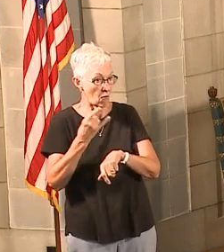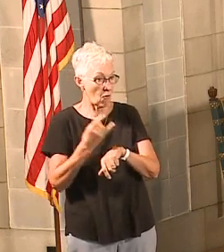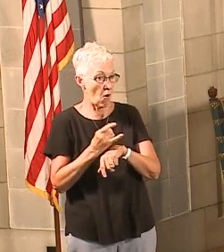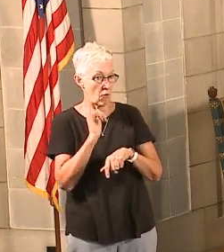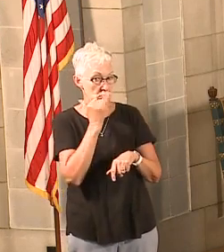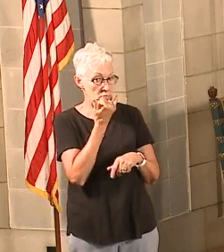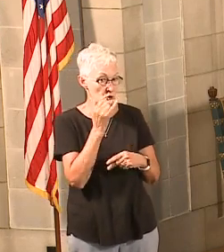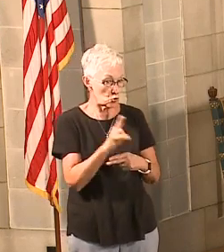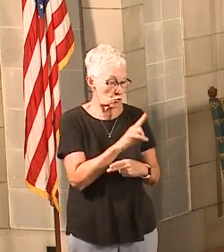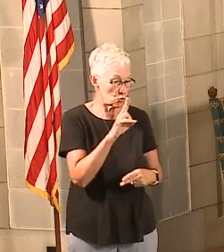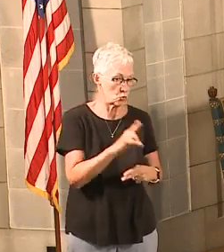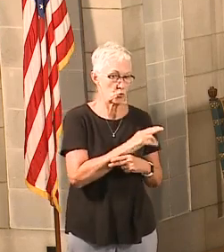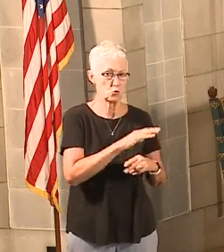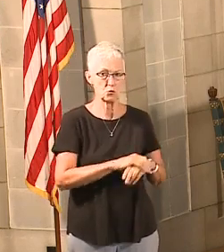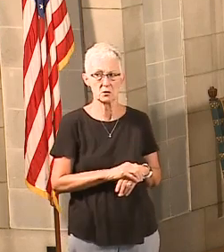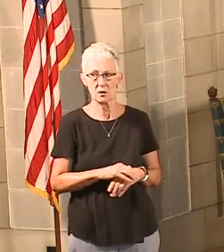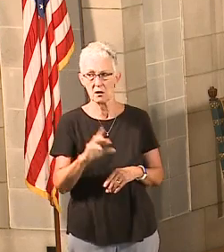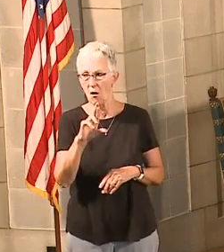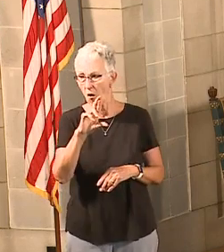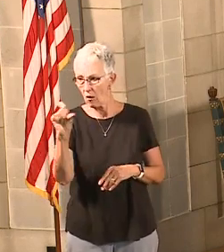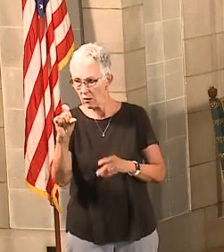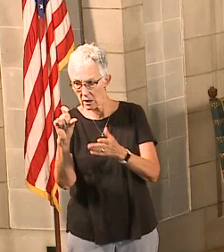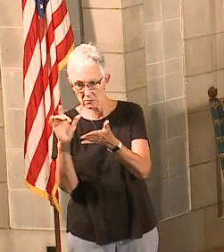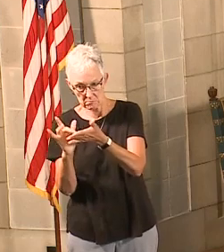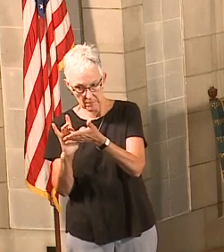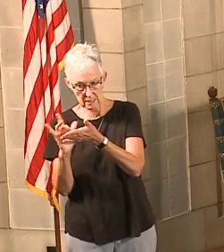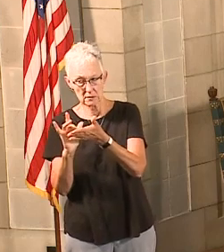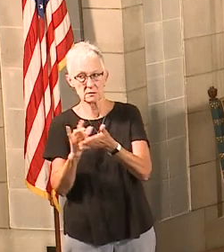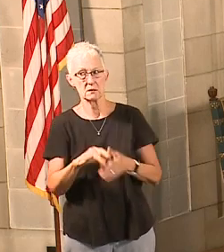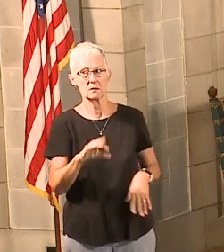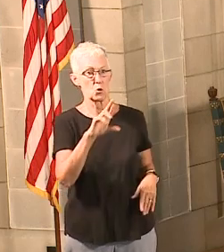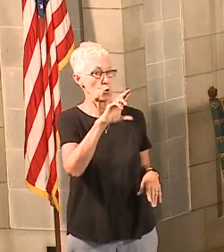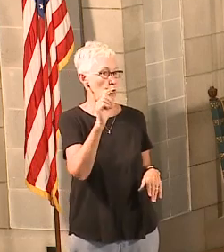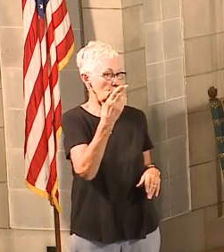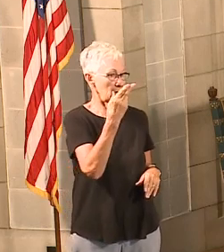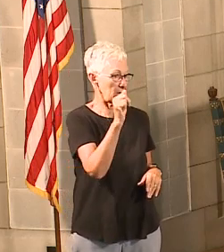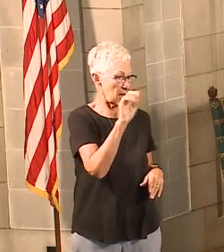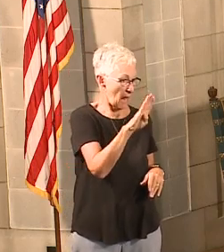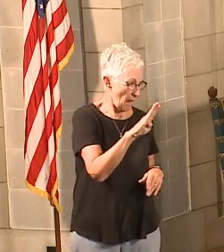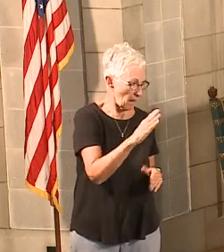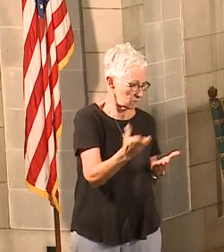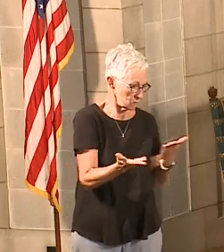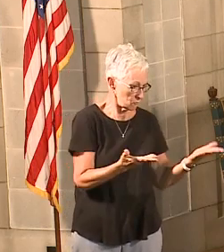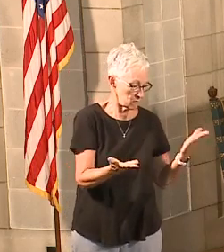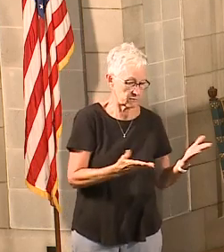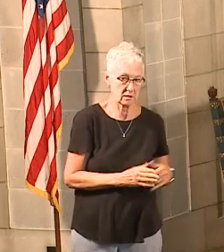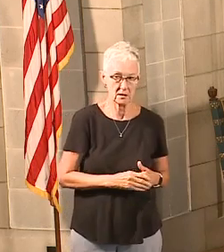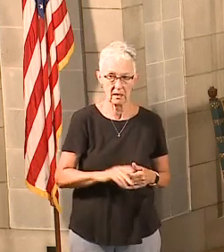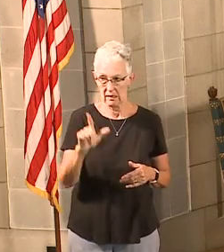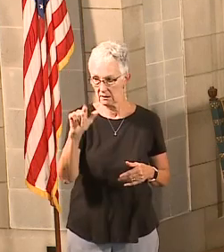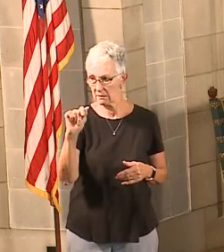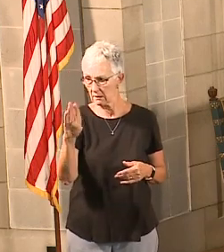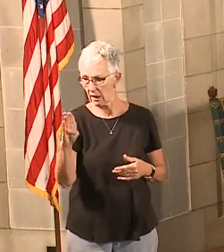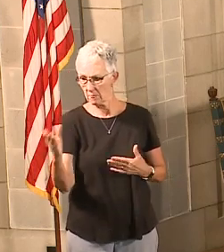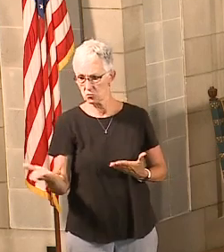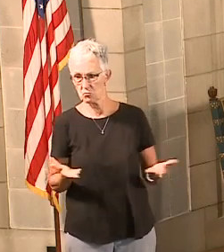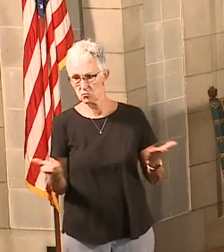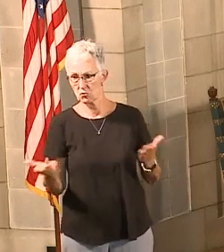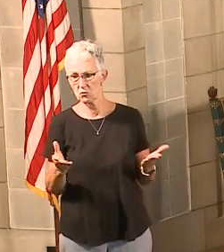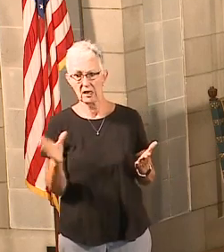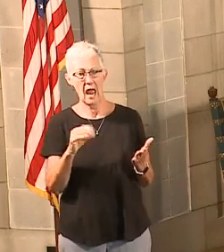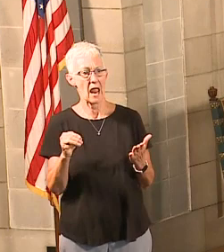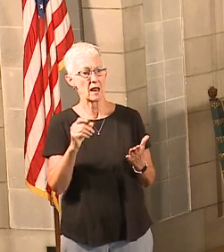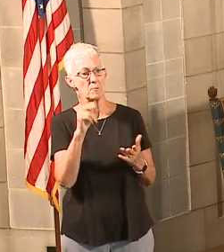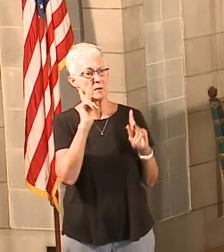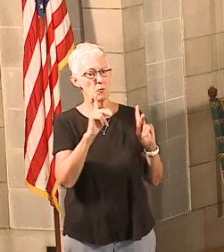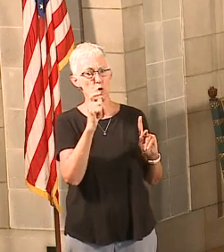drugs, rehab and rehabilitative services and devices, laboratory services, preventative wellness and chronic disease